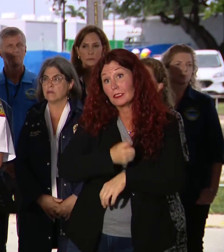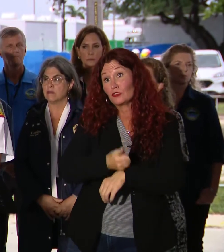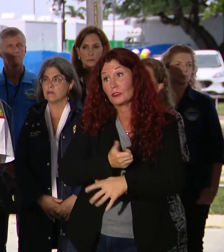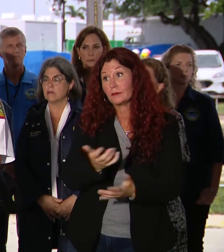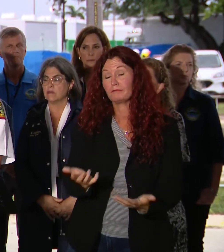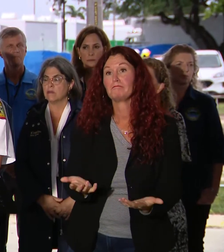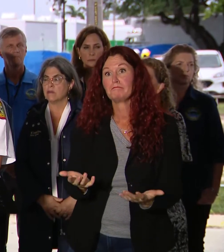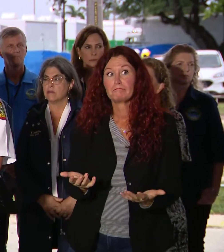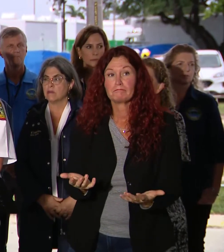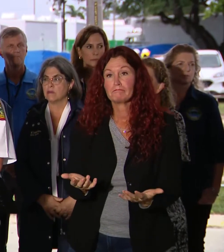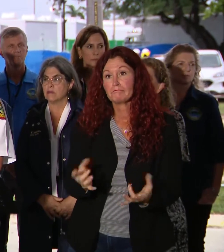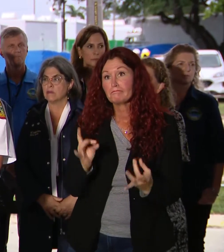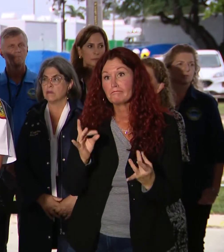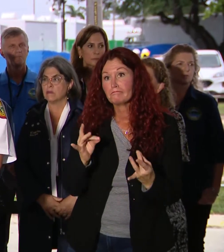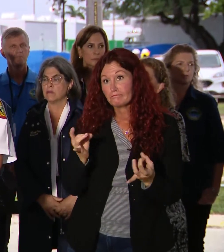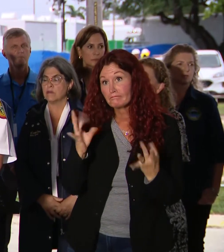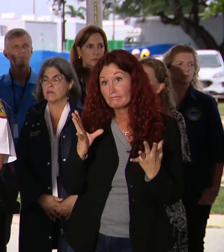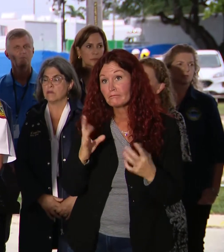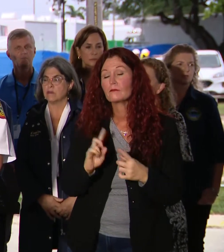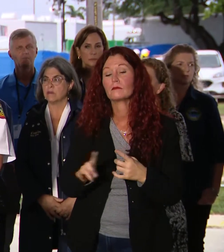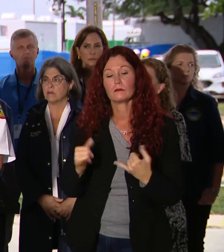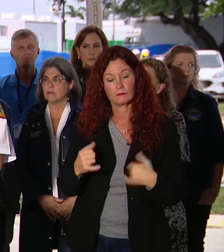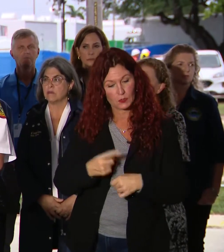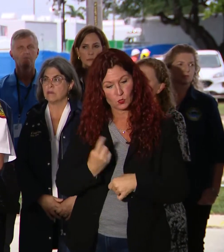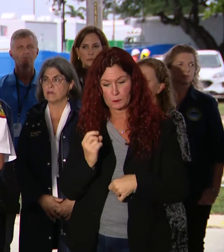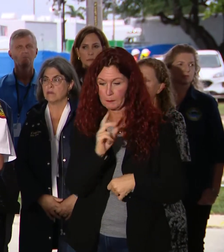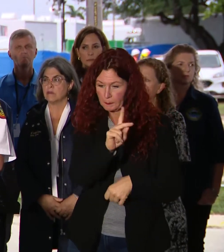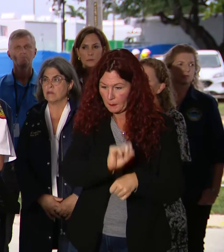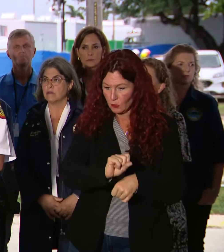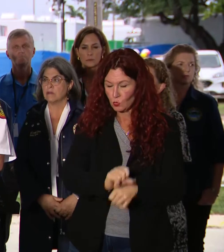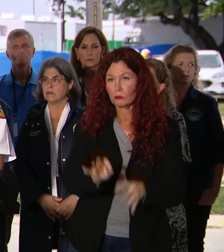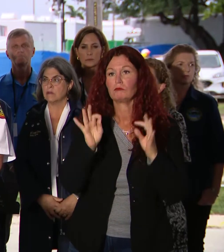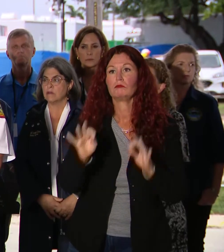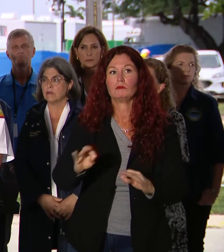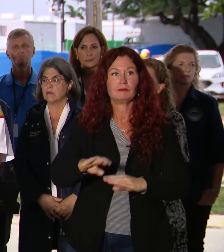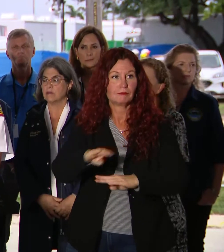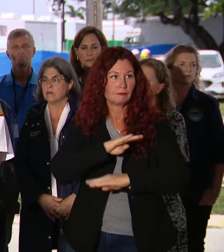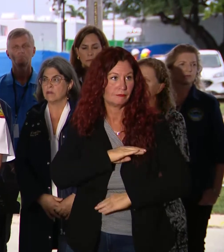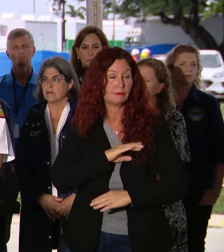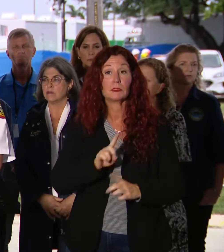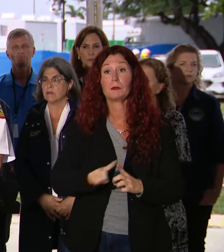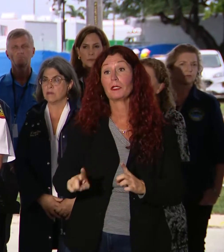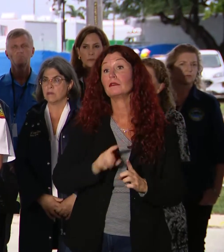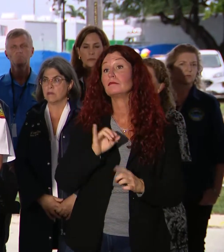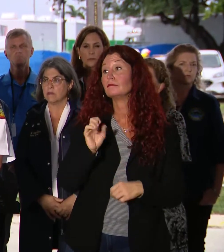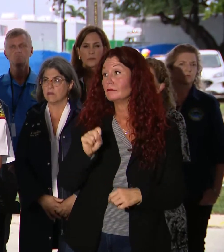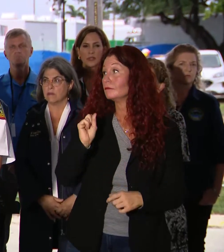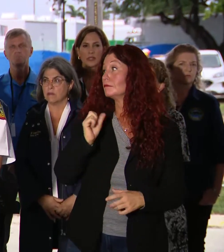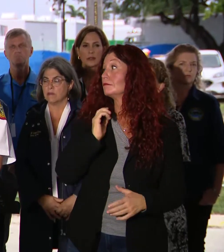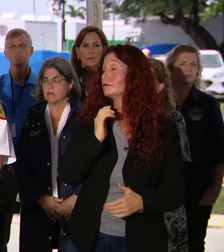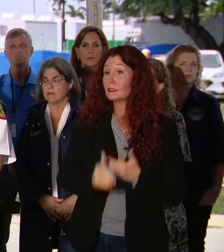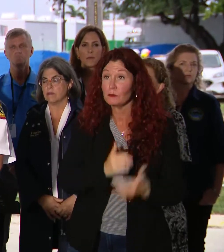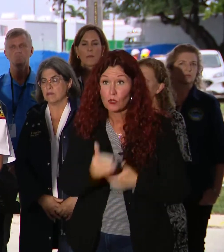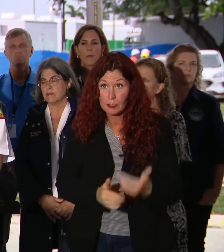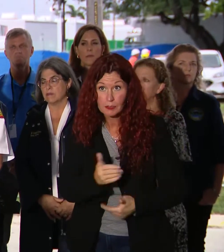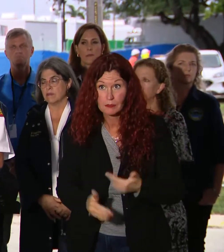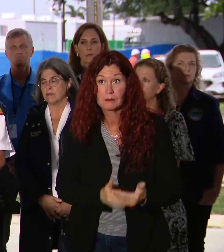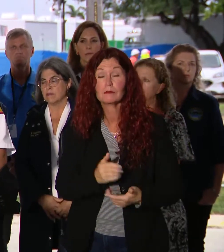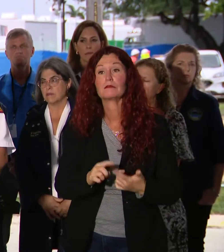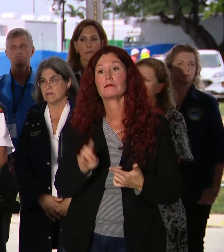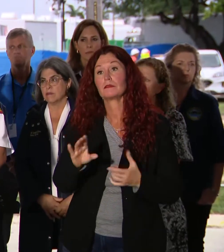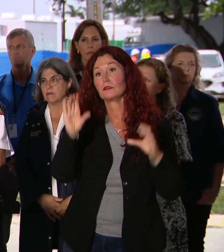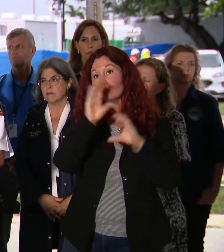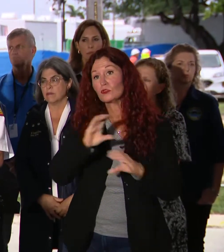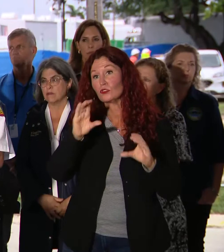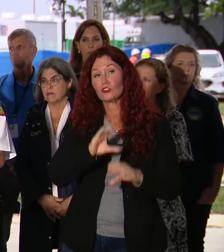a process, like I've been saying all along. So it's a process with our search and rescue effort, but I'm glad that we're implementing underway again.